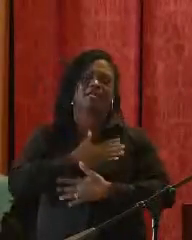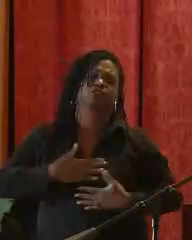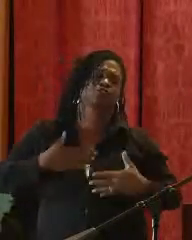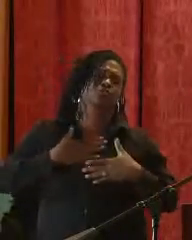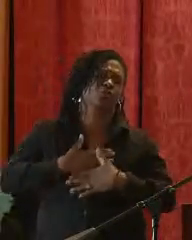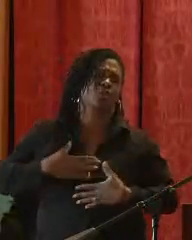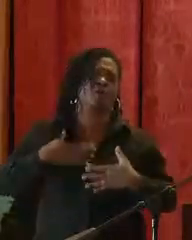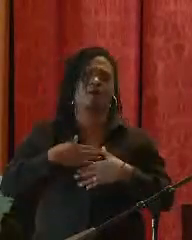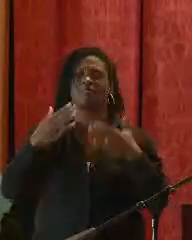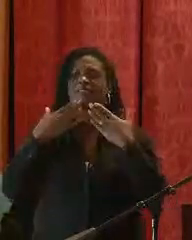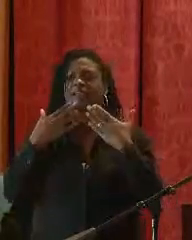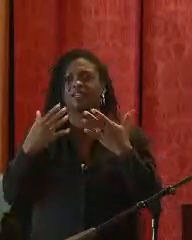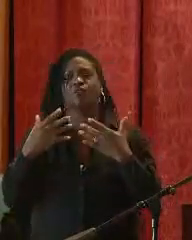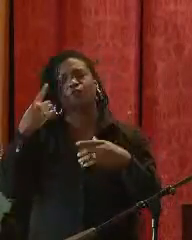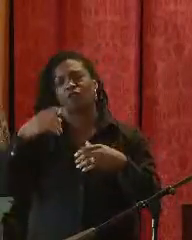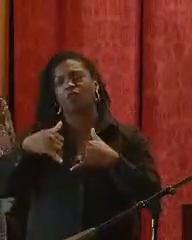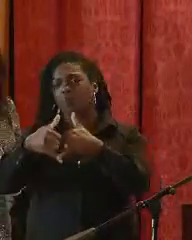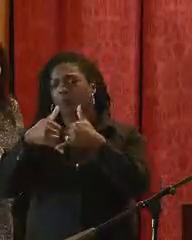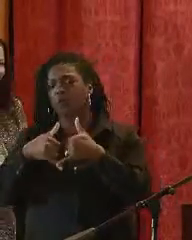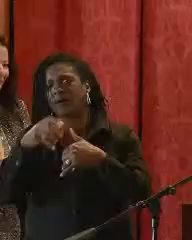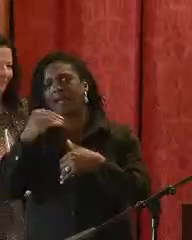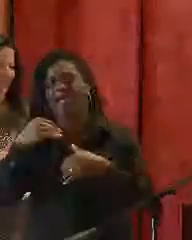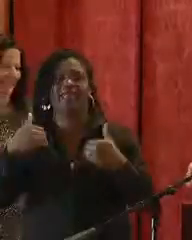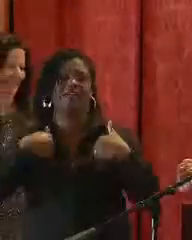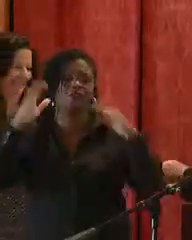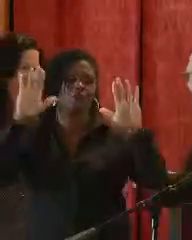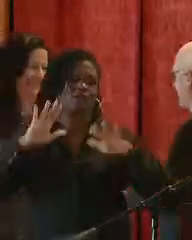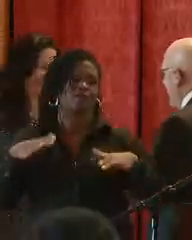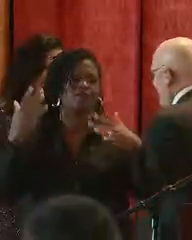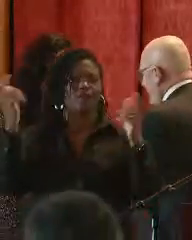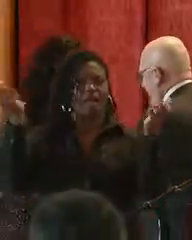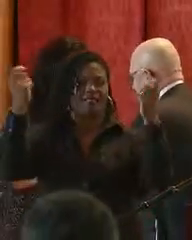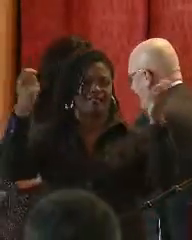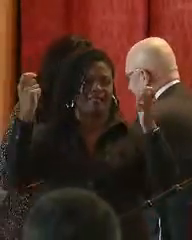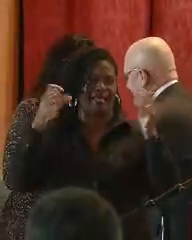y'all all have a very great holiday season.